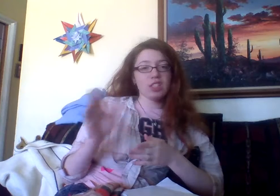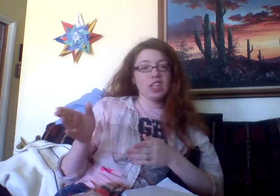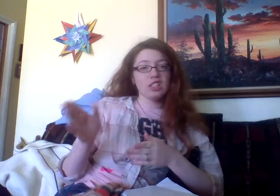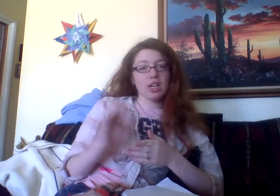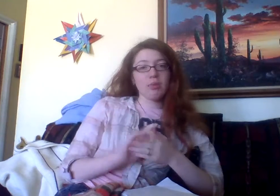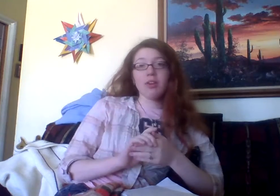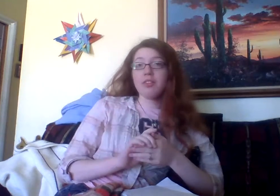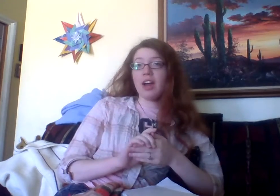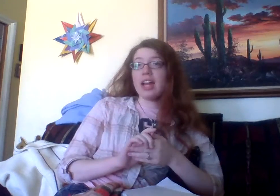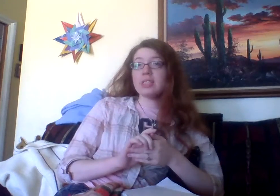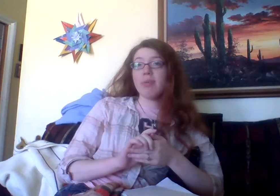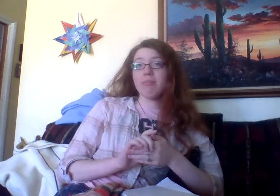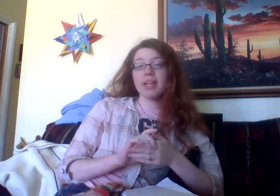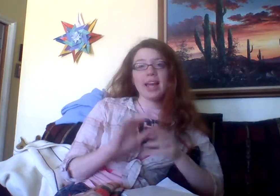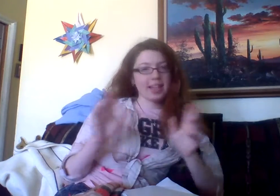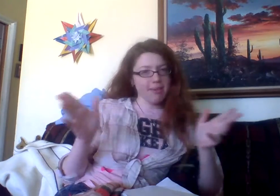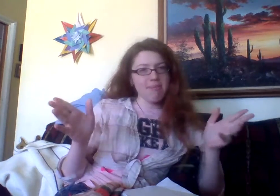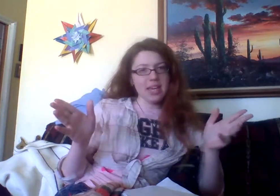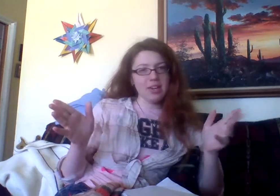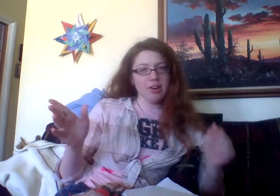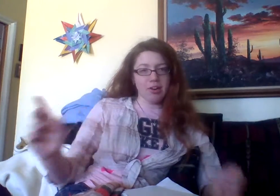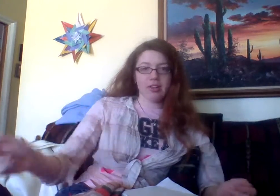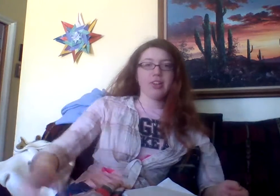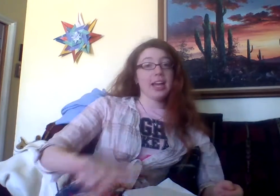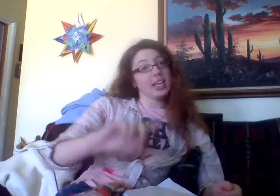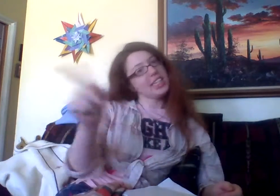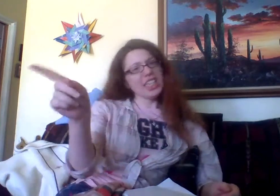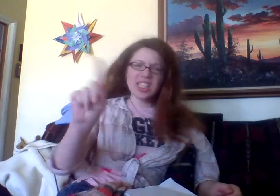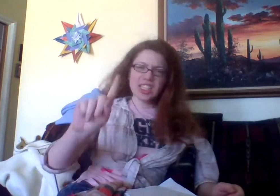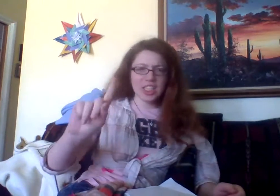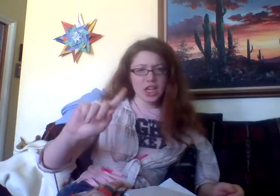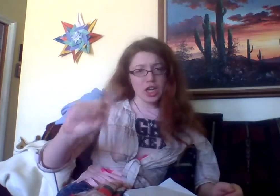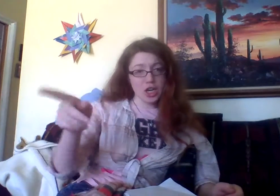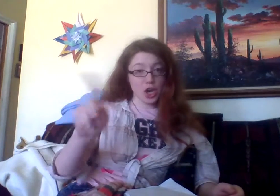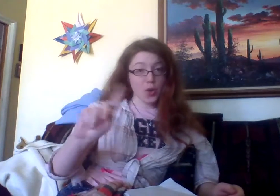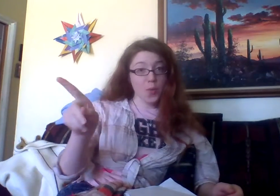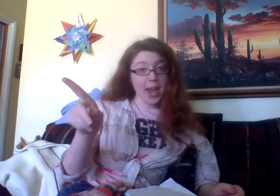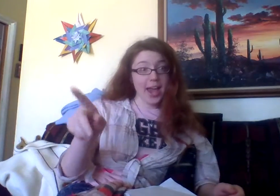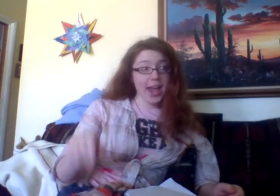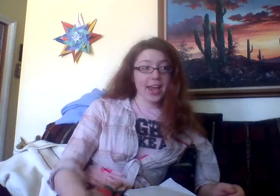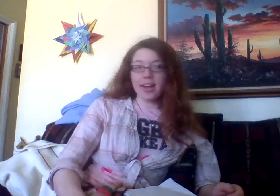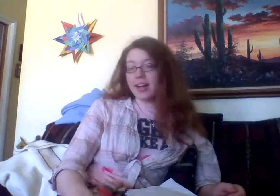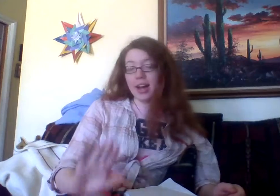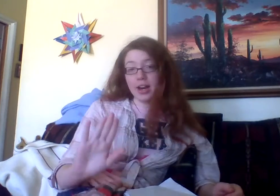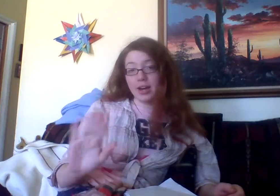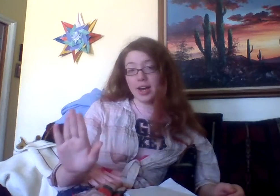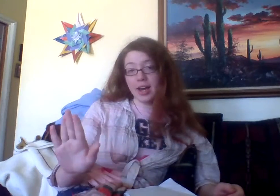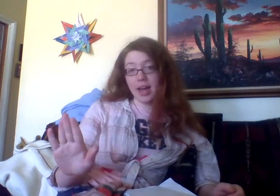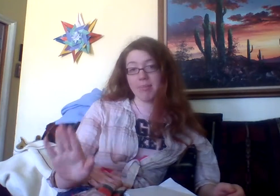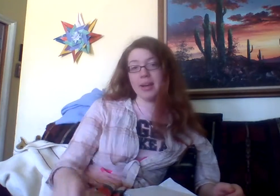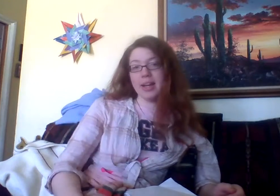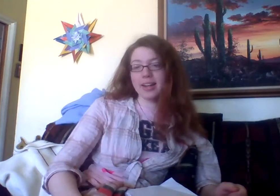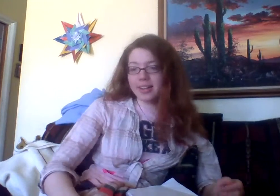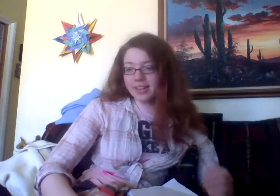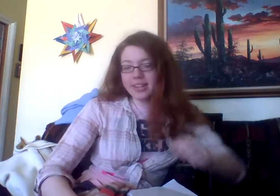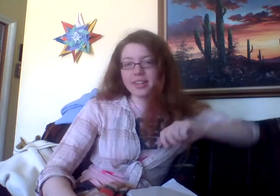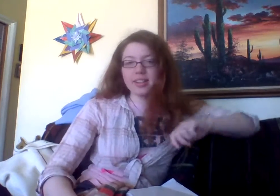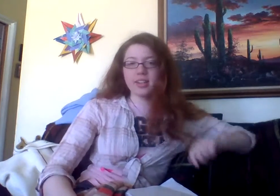sounds like rude advice, but be like the mean girl. You're like, no way, not happening.